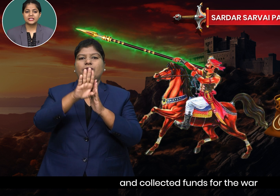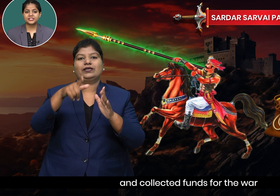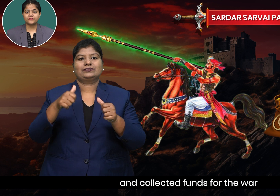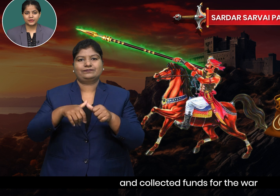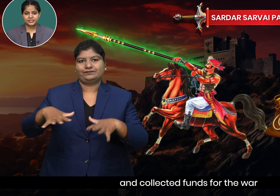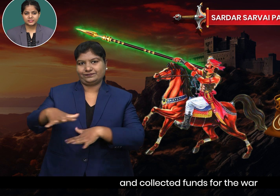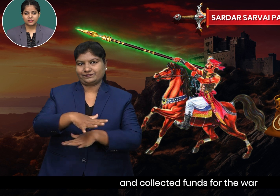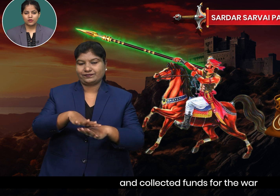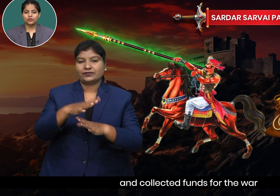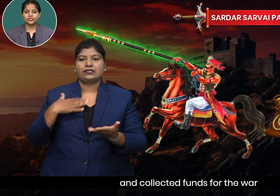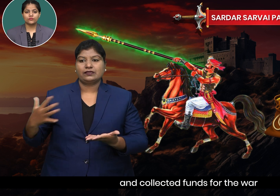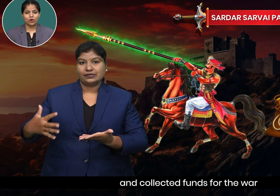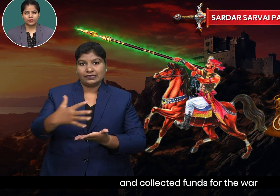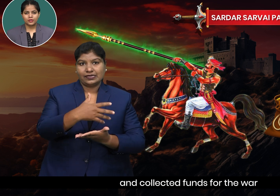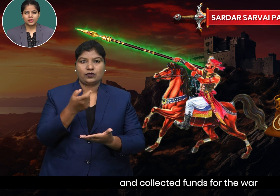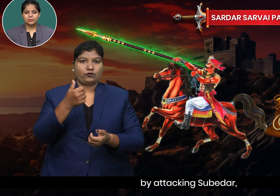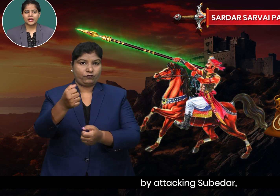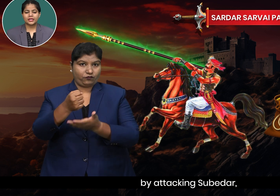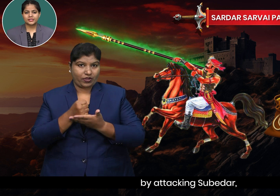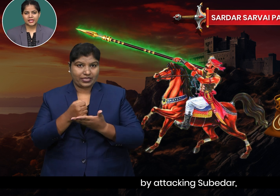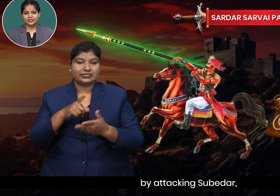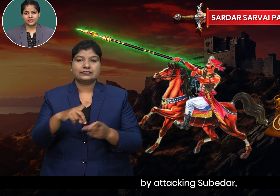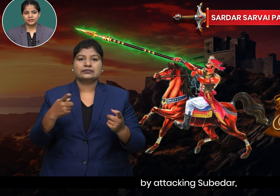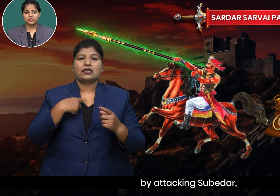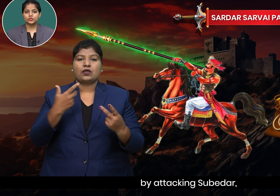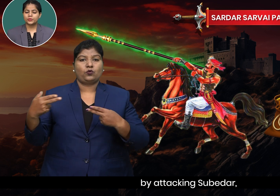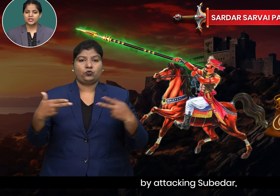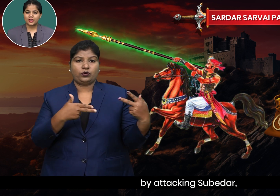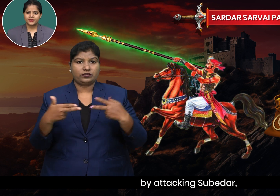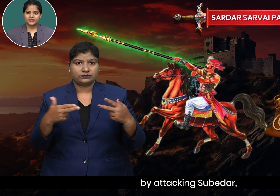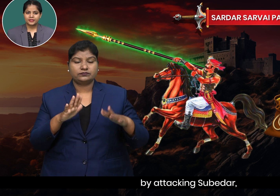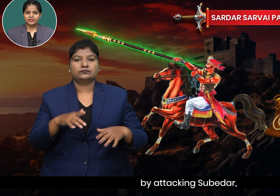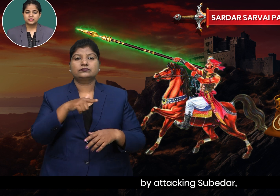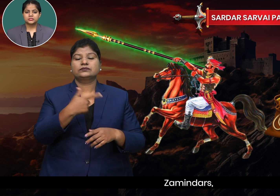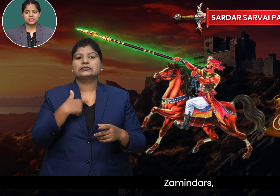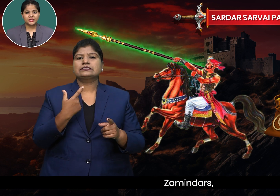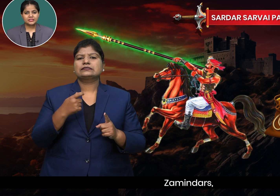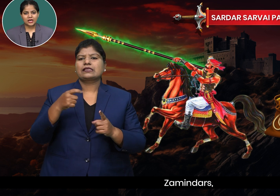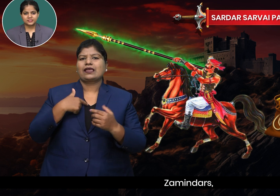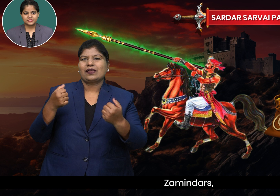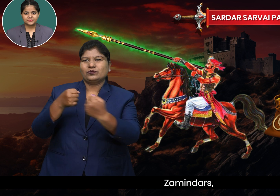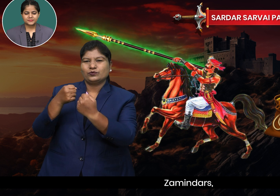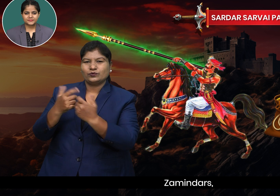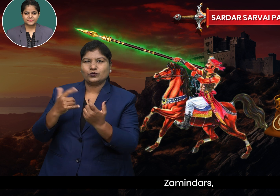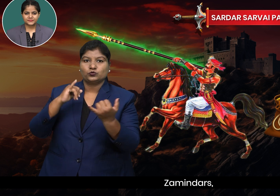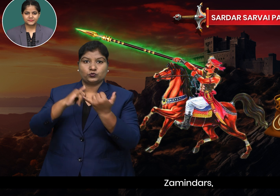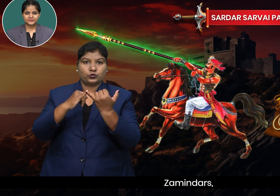and collected funds for the war by attacking Subedar,